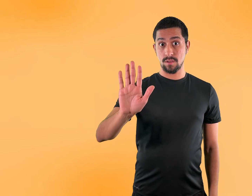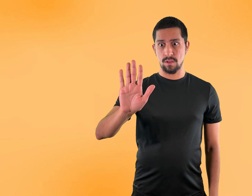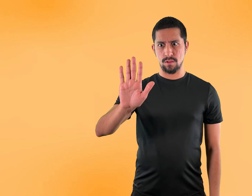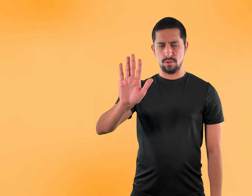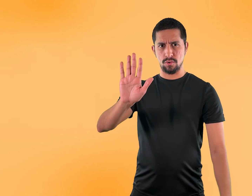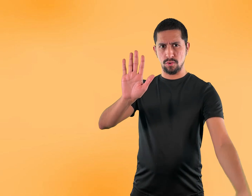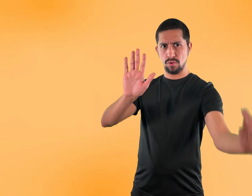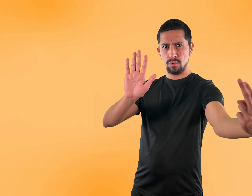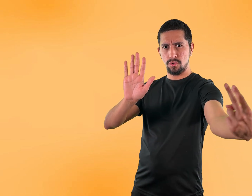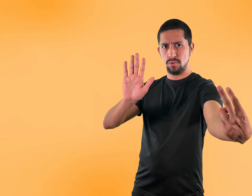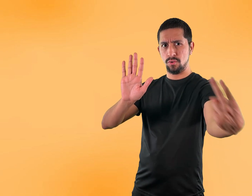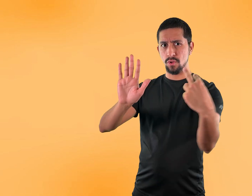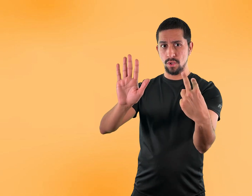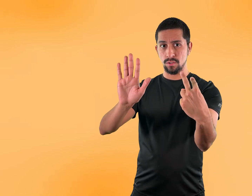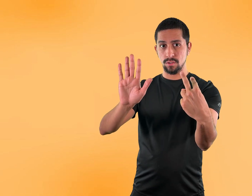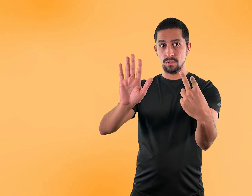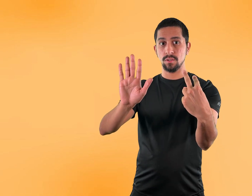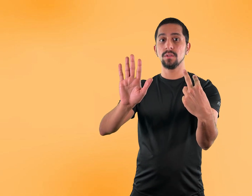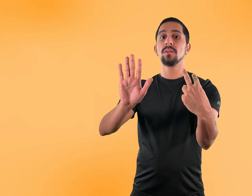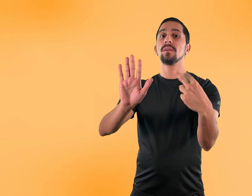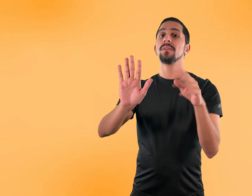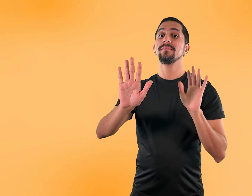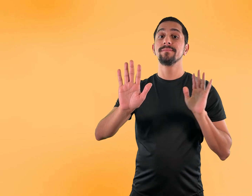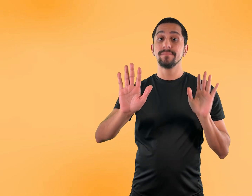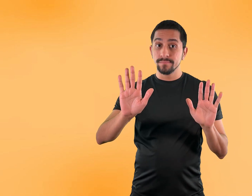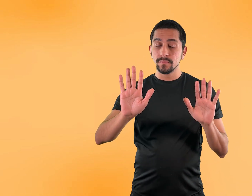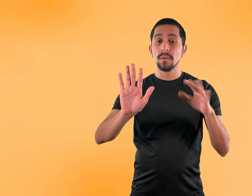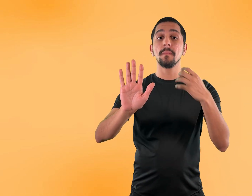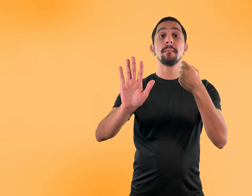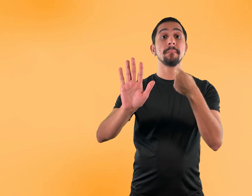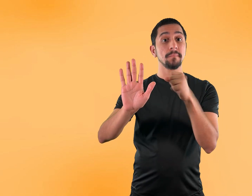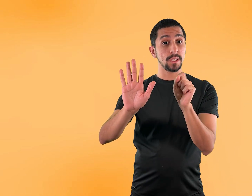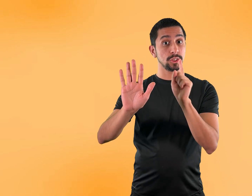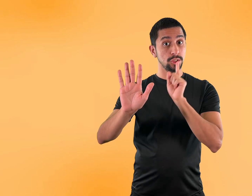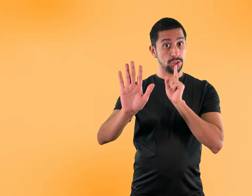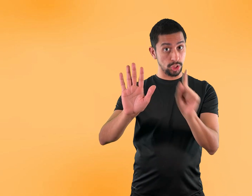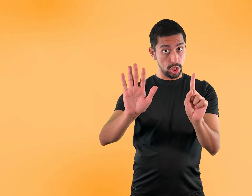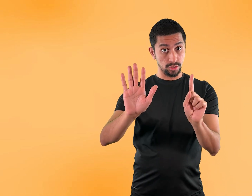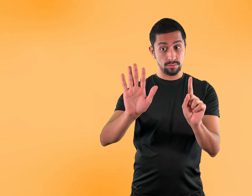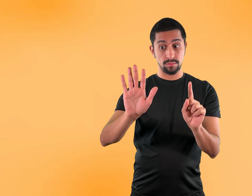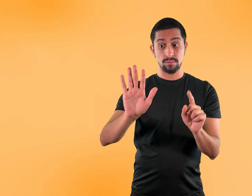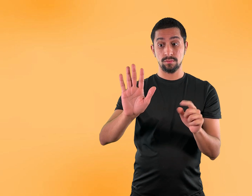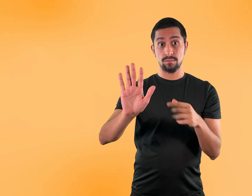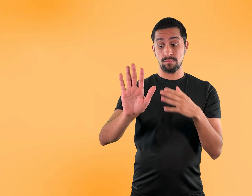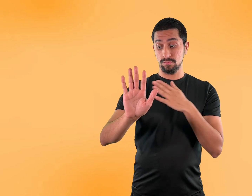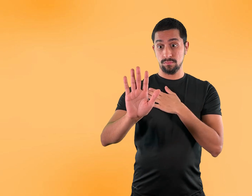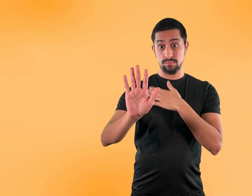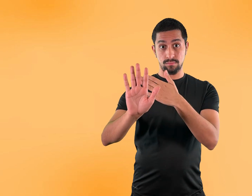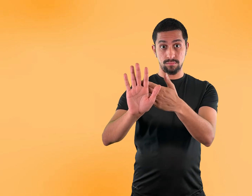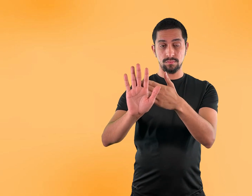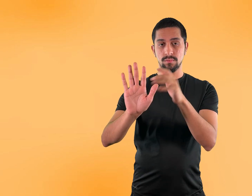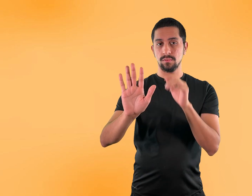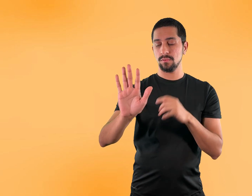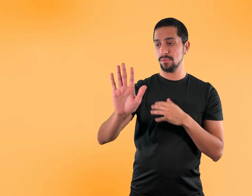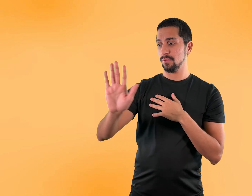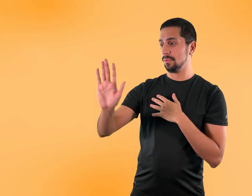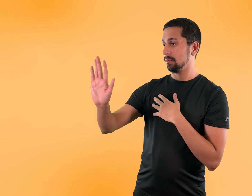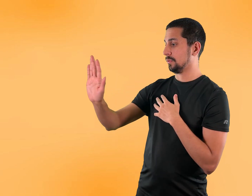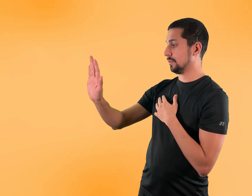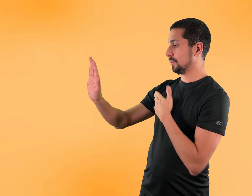you're seeing me from the front. So if my palm is facing you, your palm